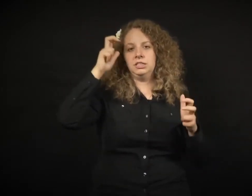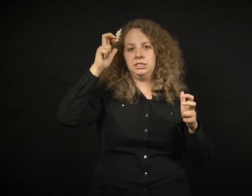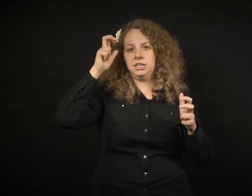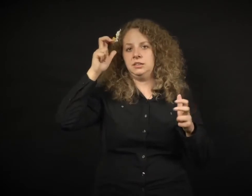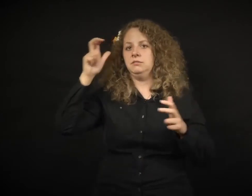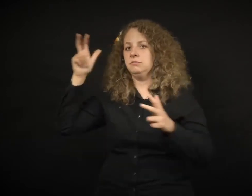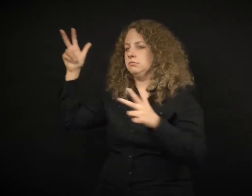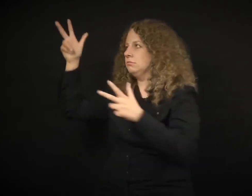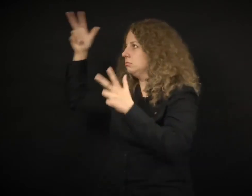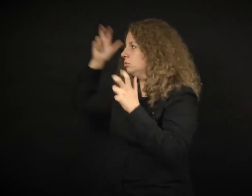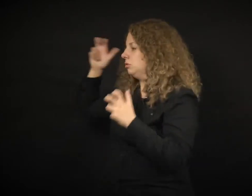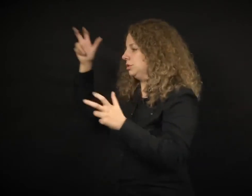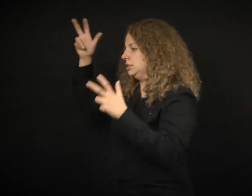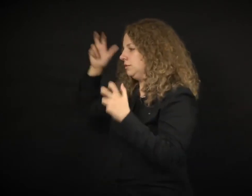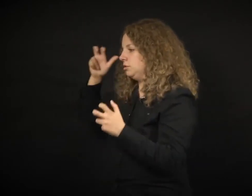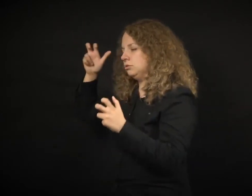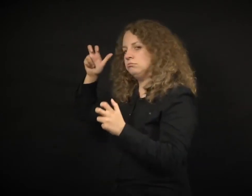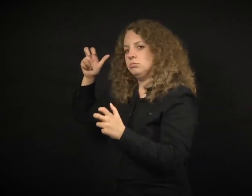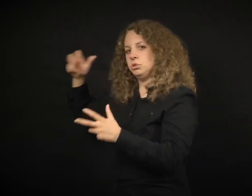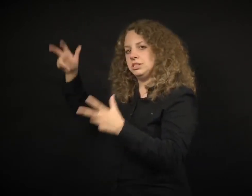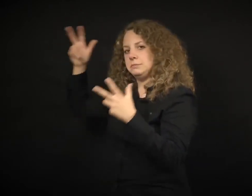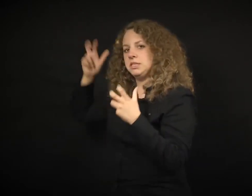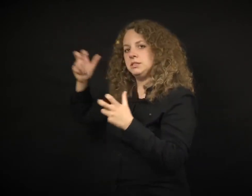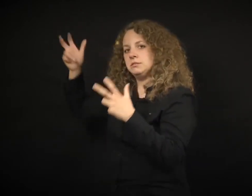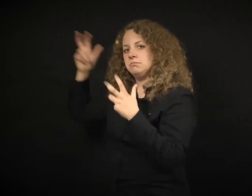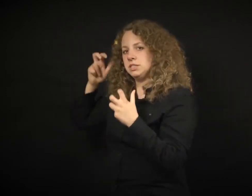to Satan, or the devil, or demons.